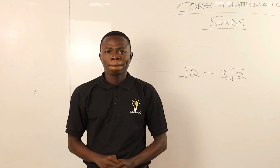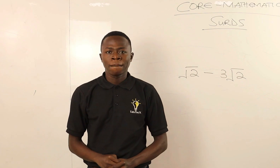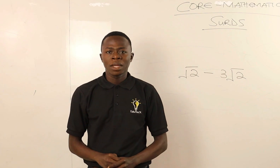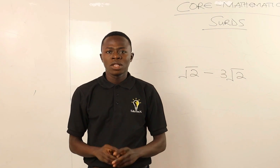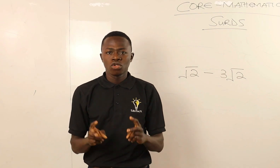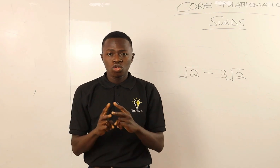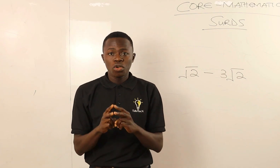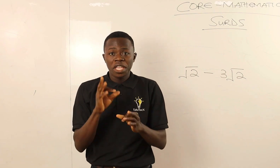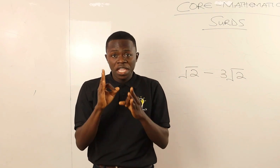simple it is.